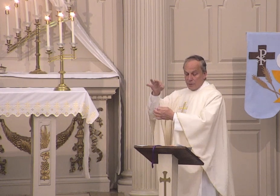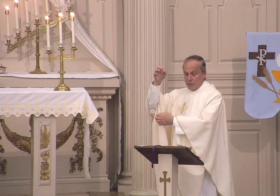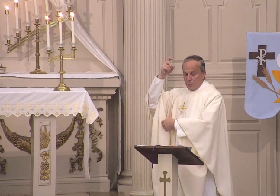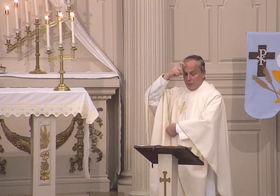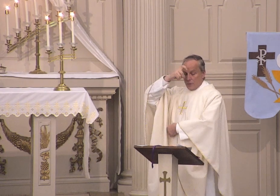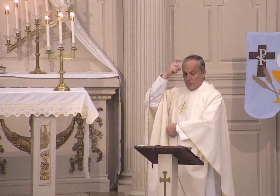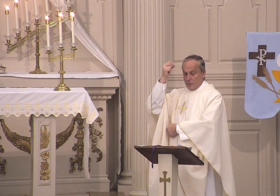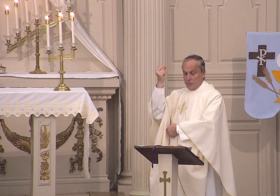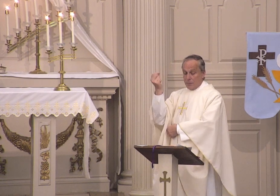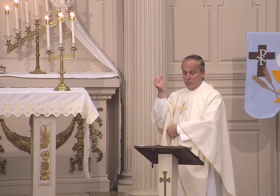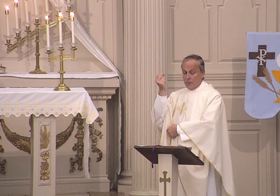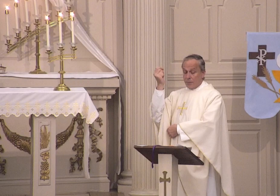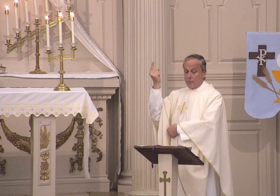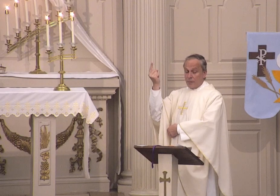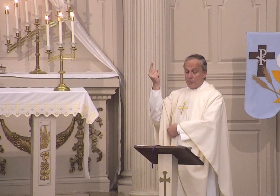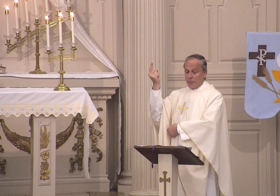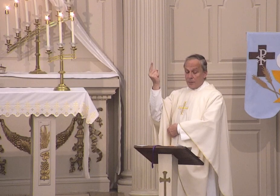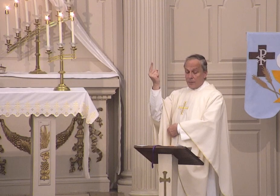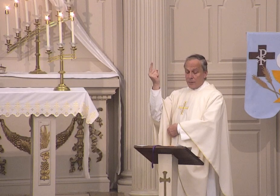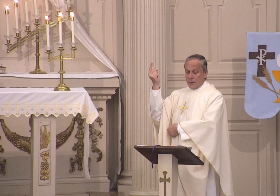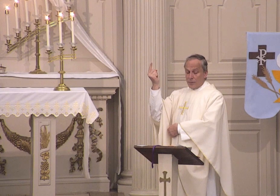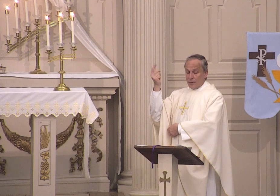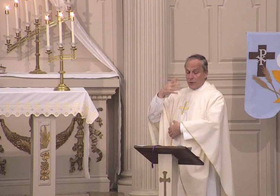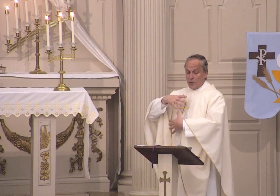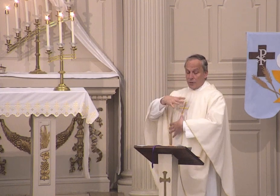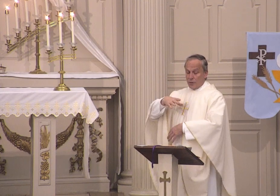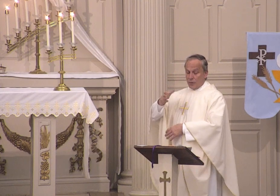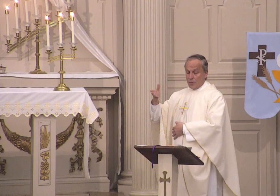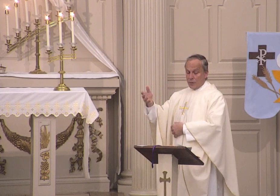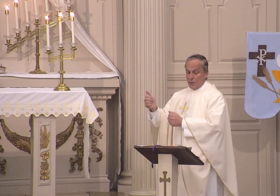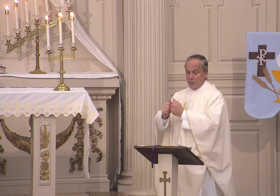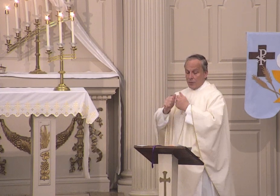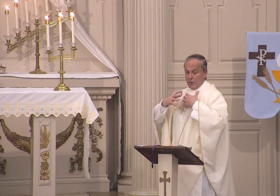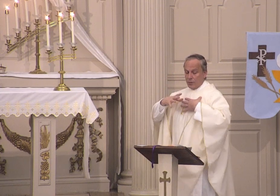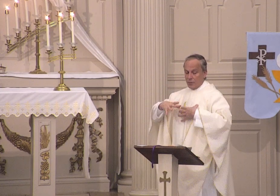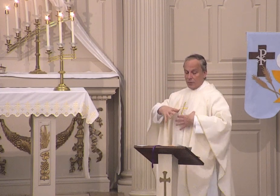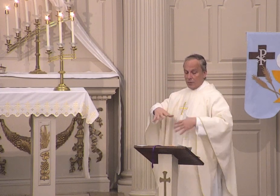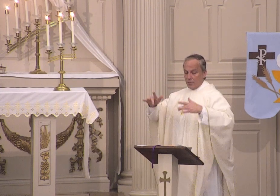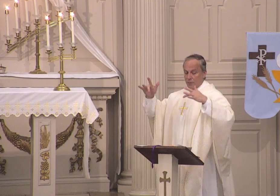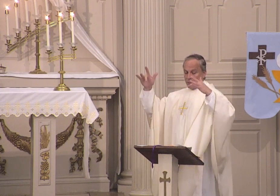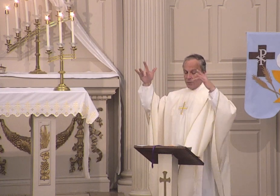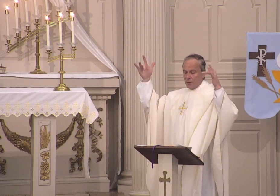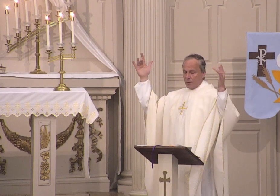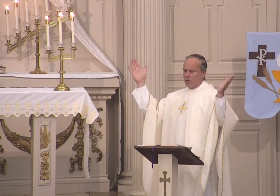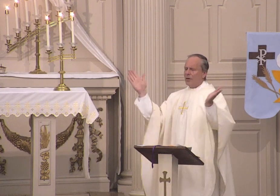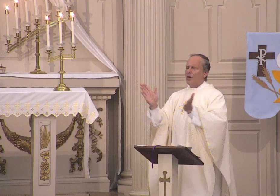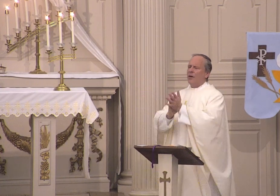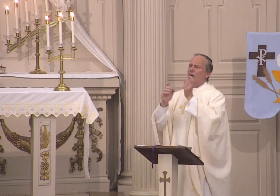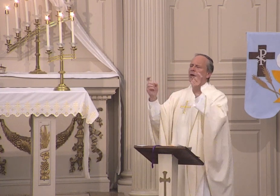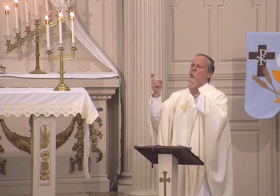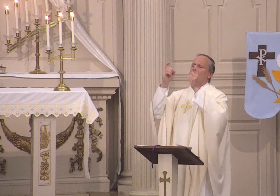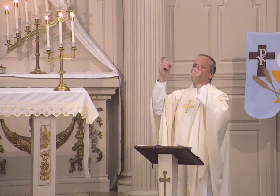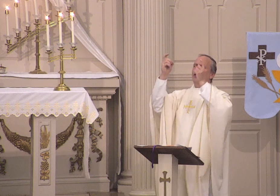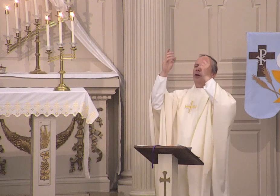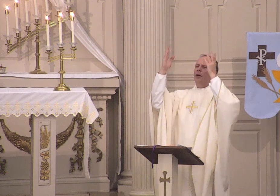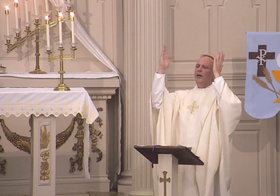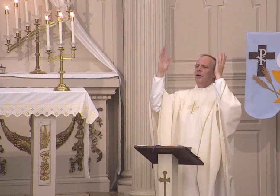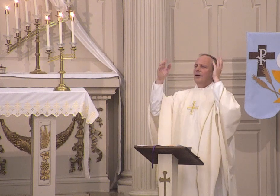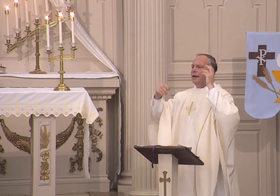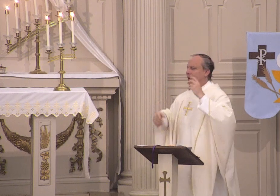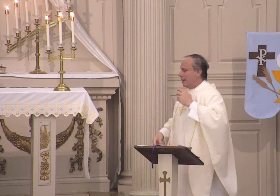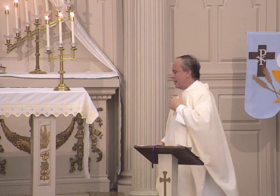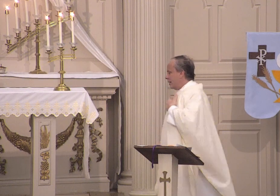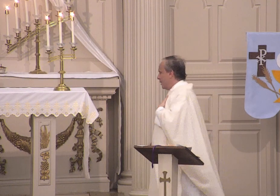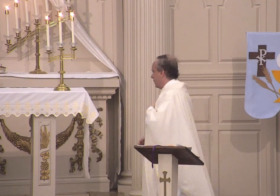And the Lord filled him with the spirit of wisdom and understanding and clothed him in a robe of